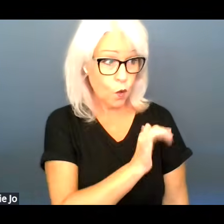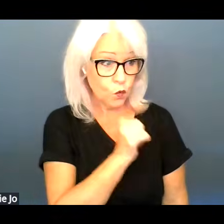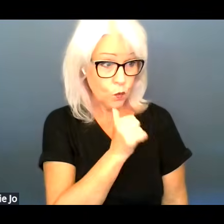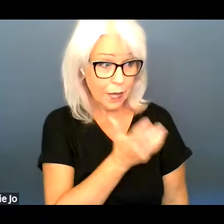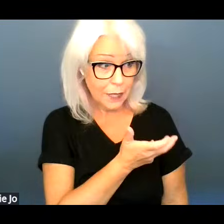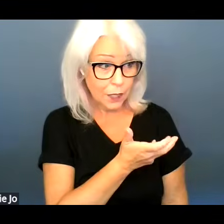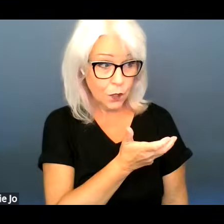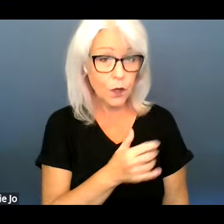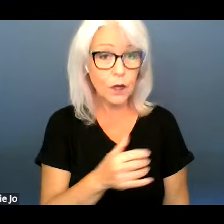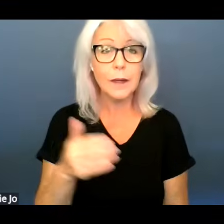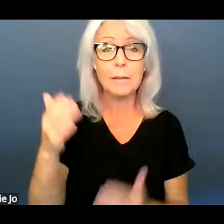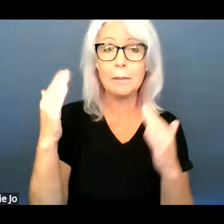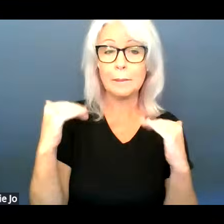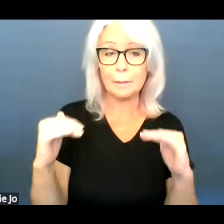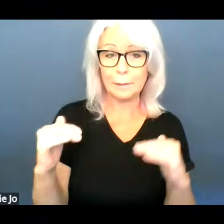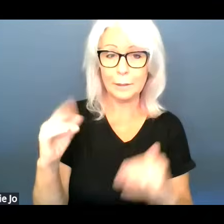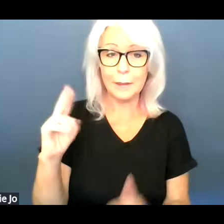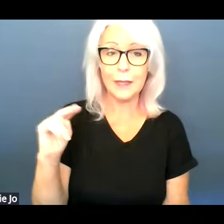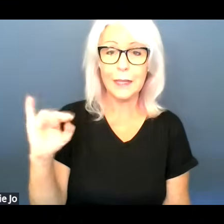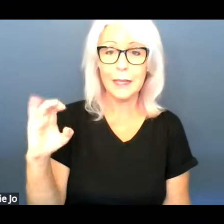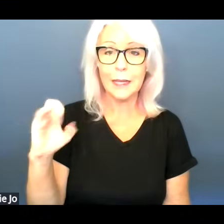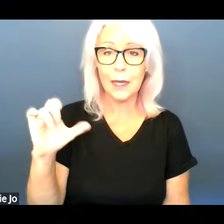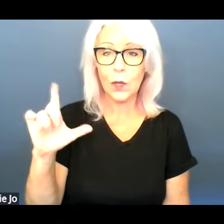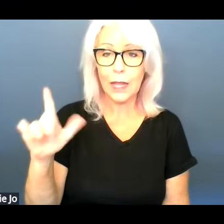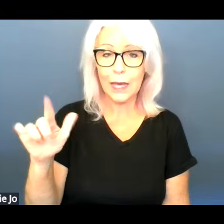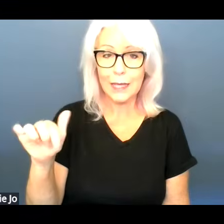Nicholas Pigeon.